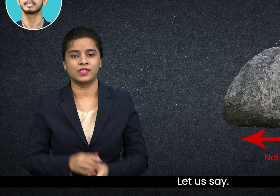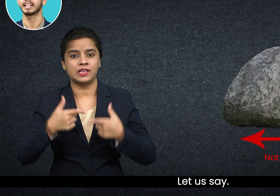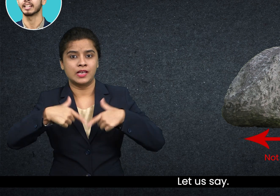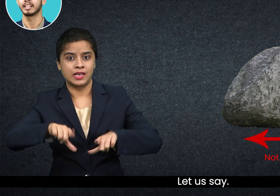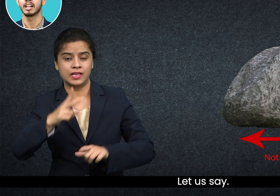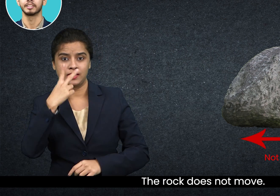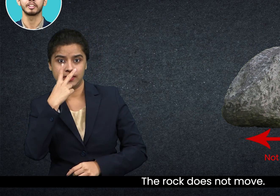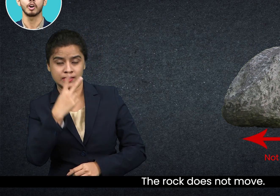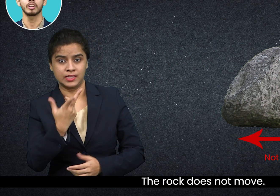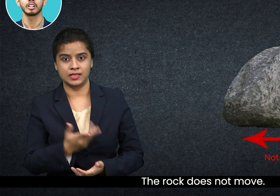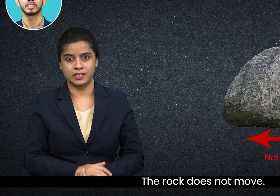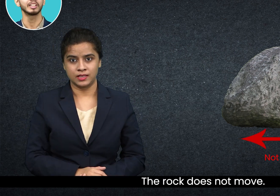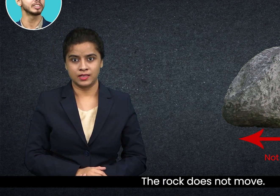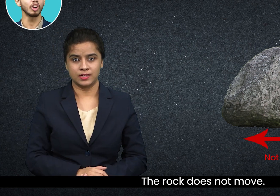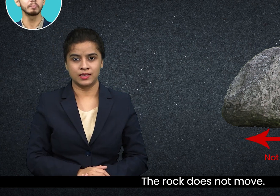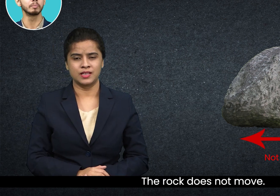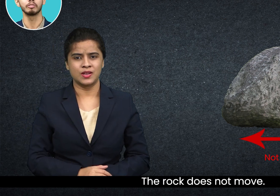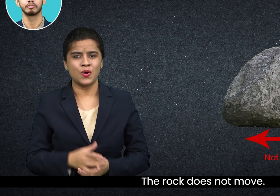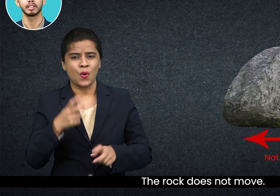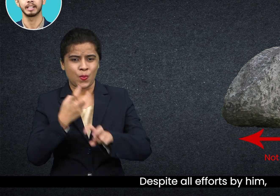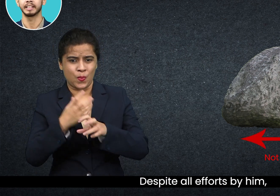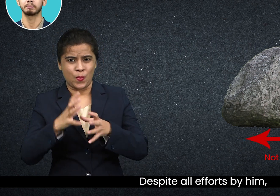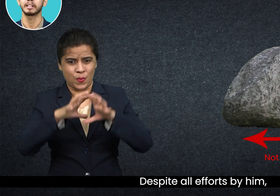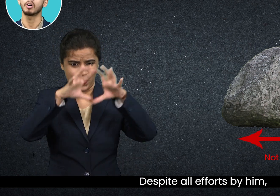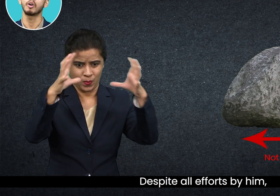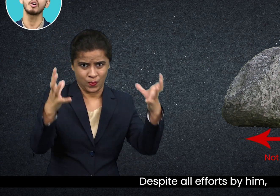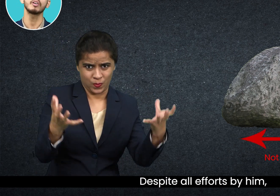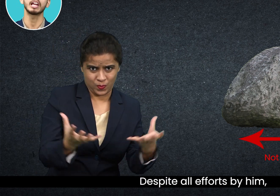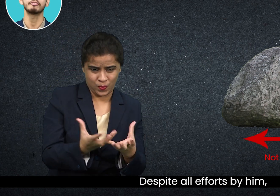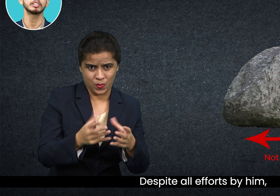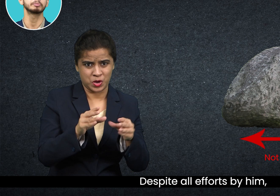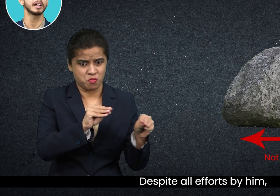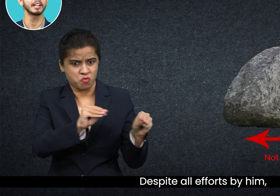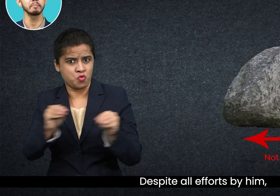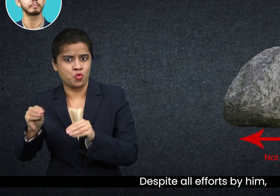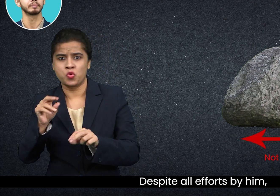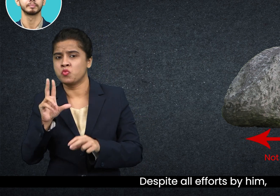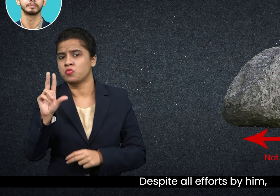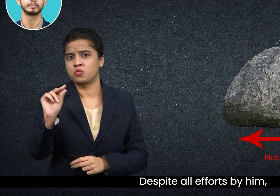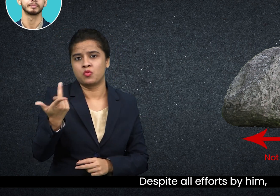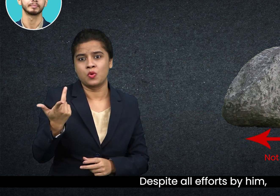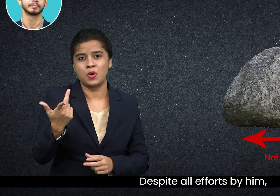Let us say the rock does not move despite all efforts by him.